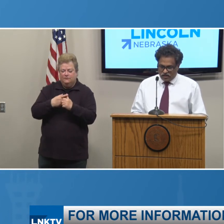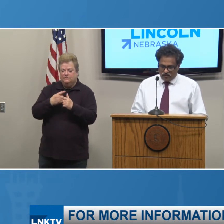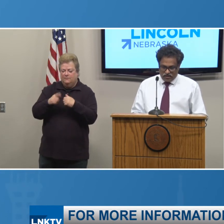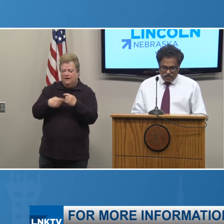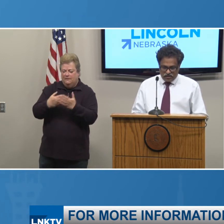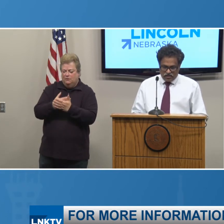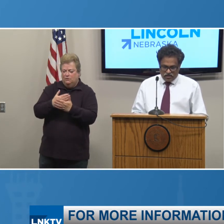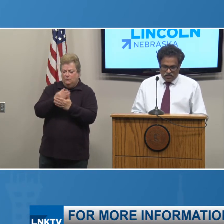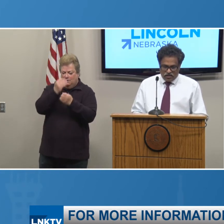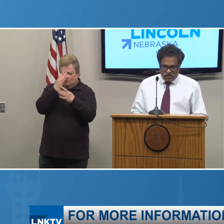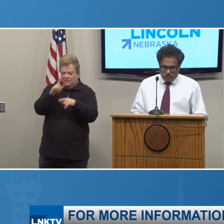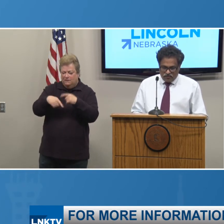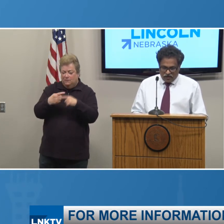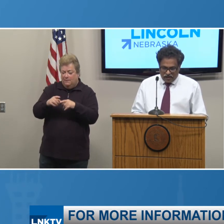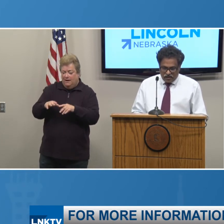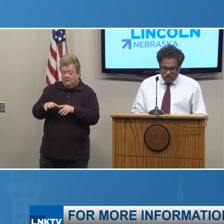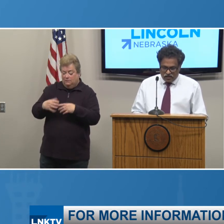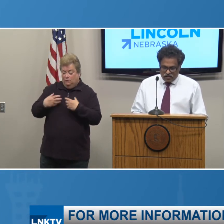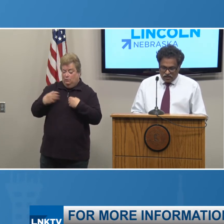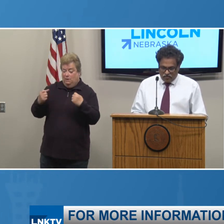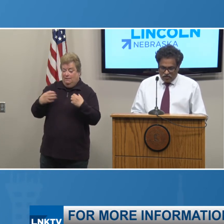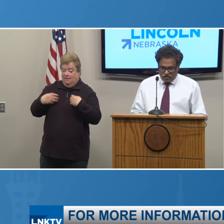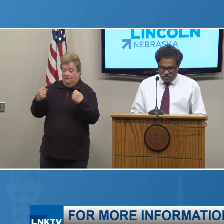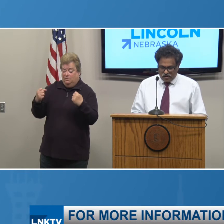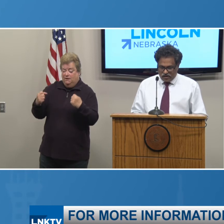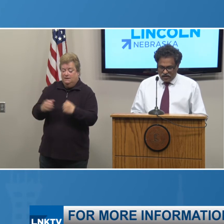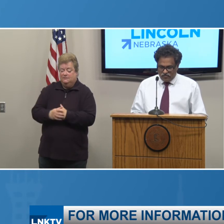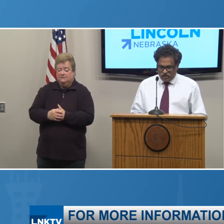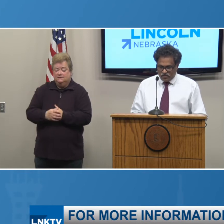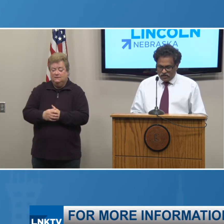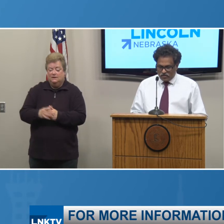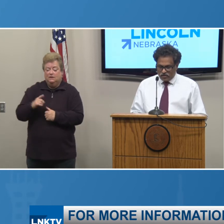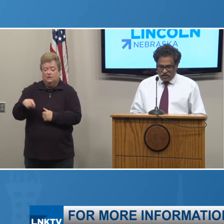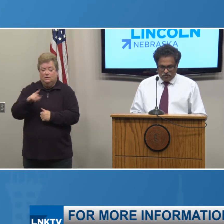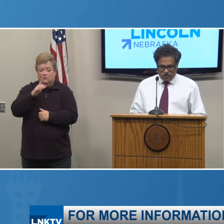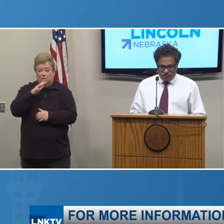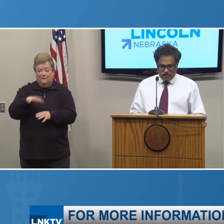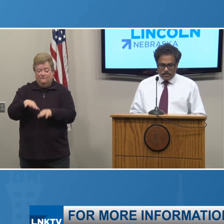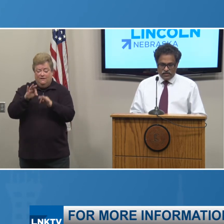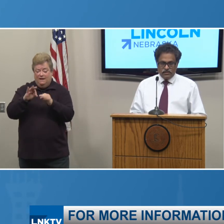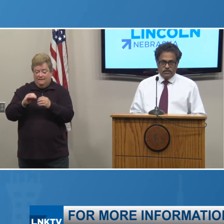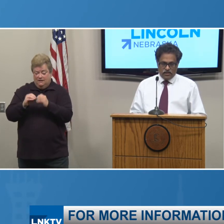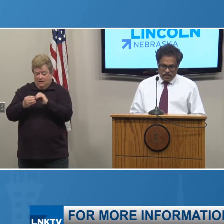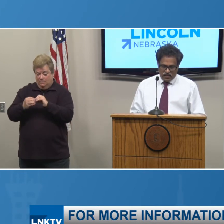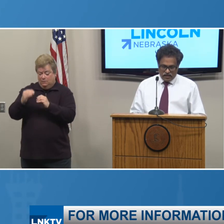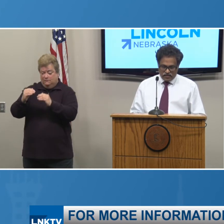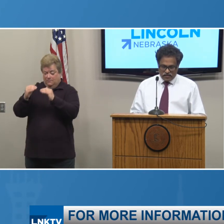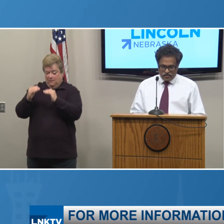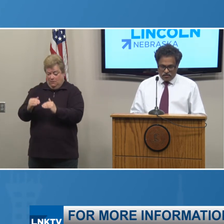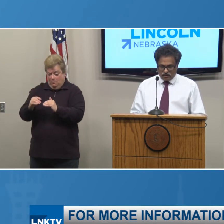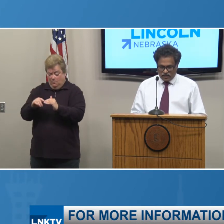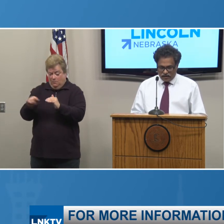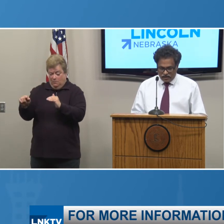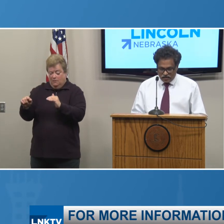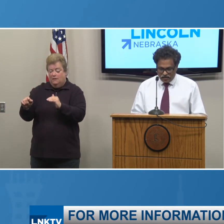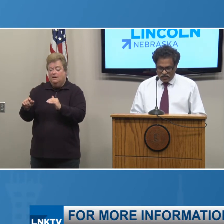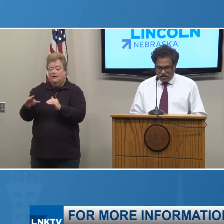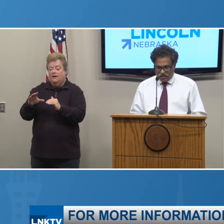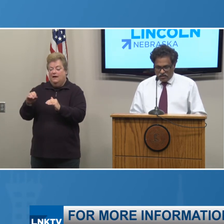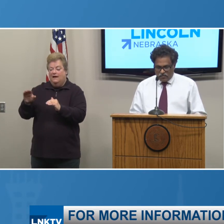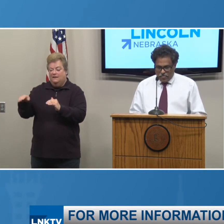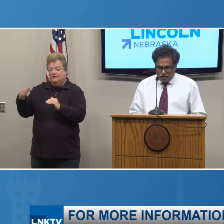on recoveries. You will find the number right below the total number of cases and deaths on the